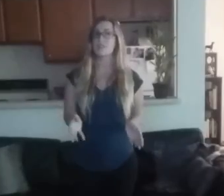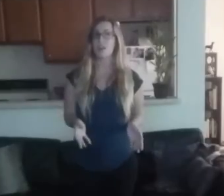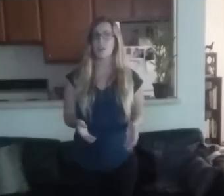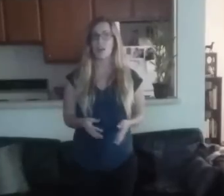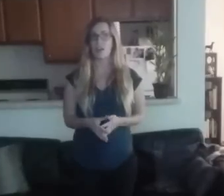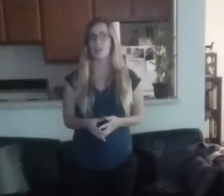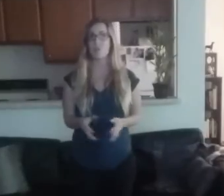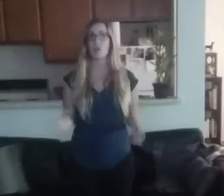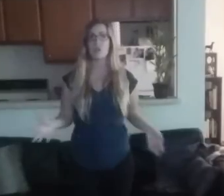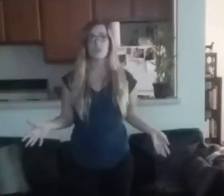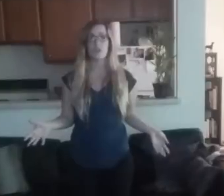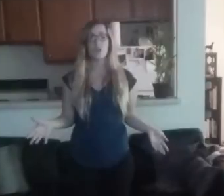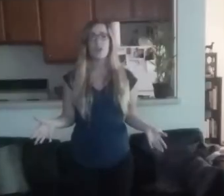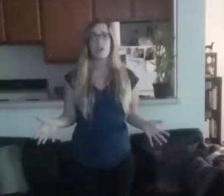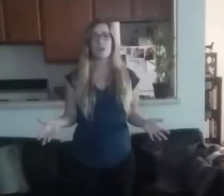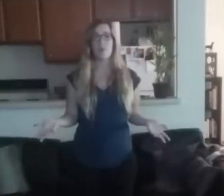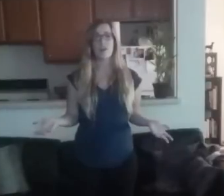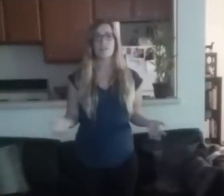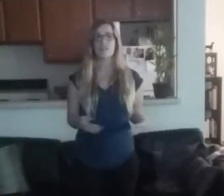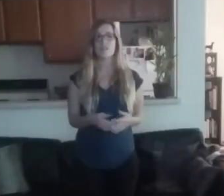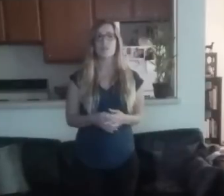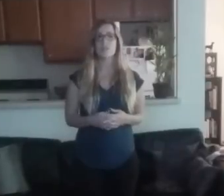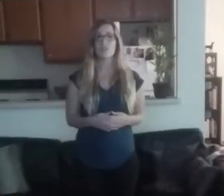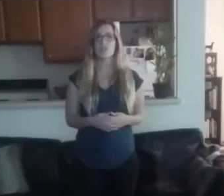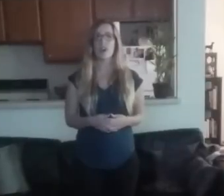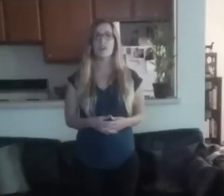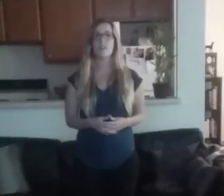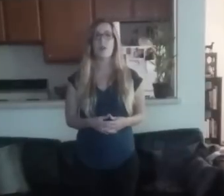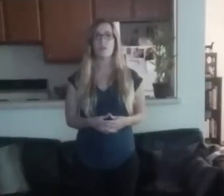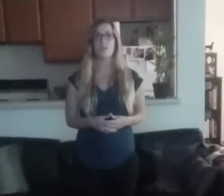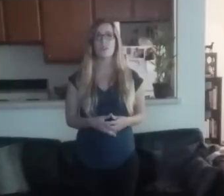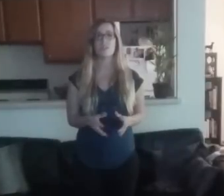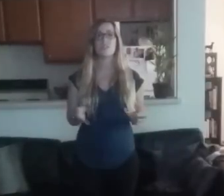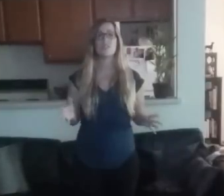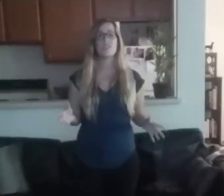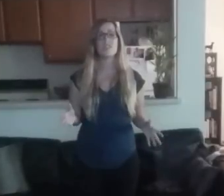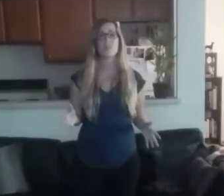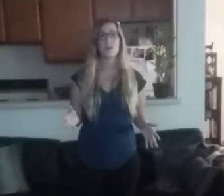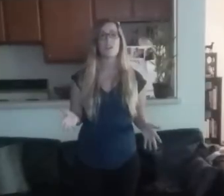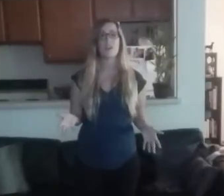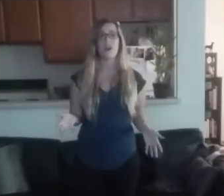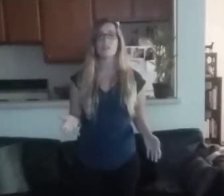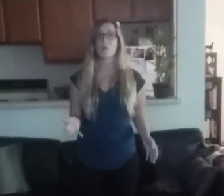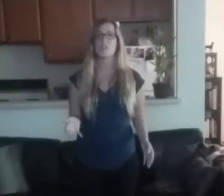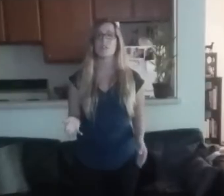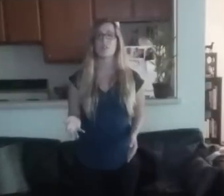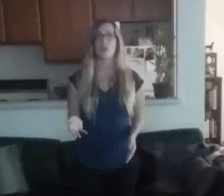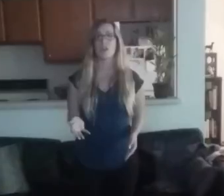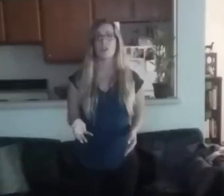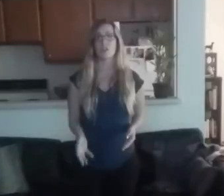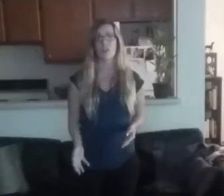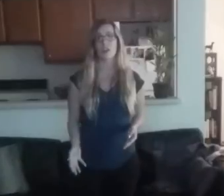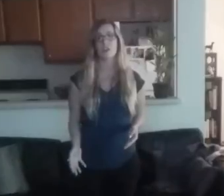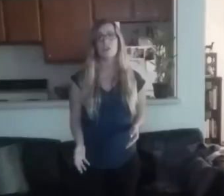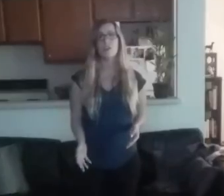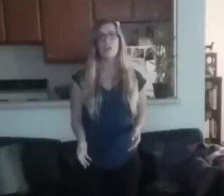neck cracking, but also in my extensive research, I have found that there are serious medical consequences to cracking your neck.